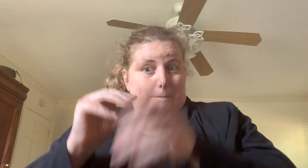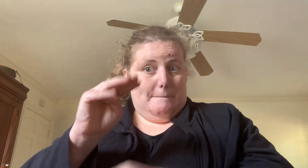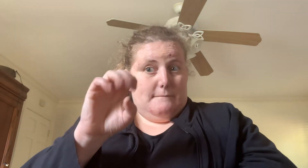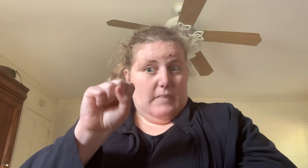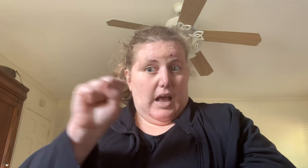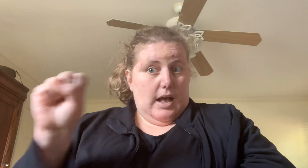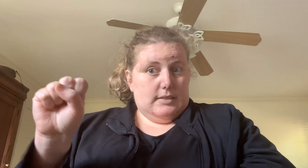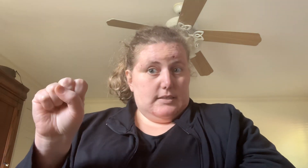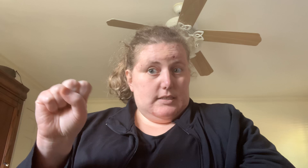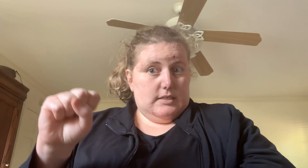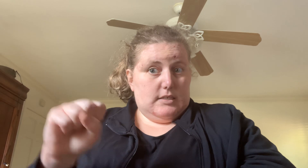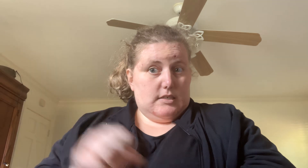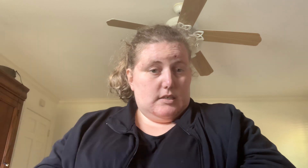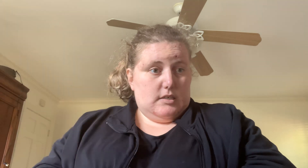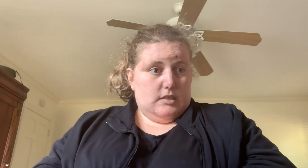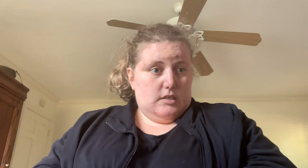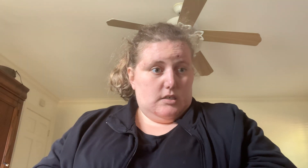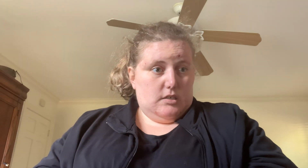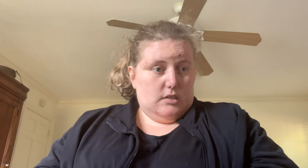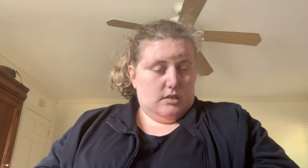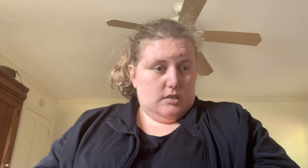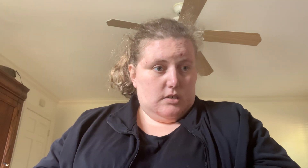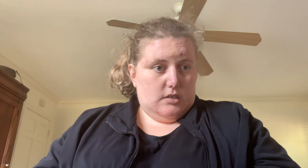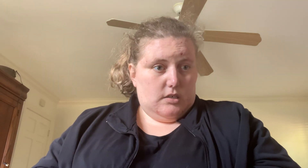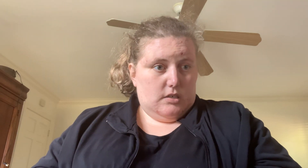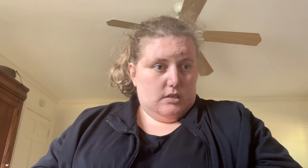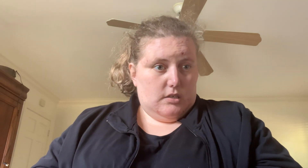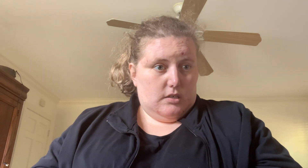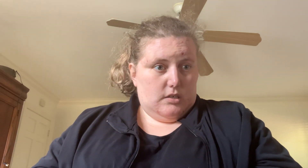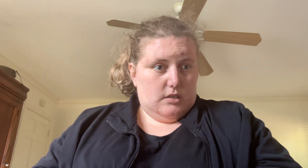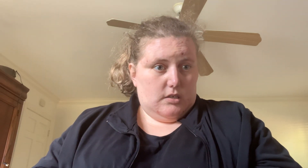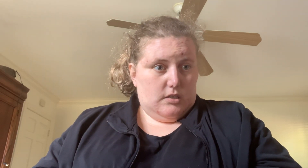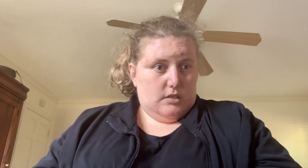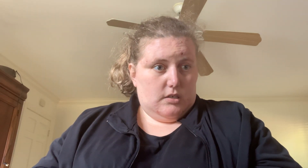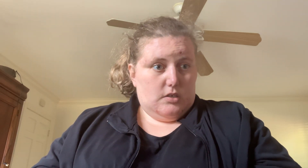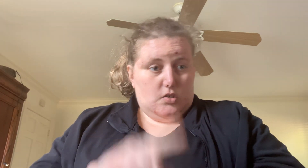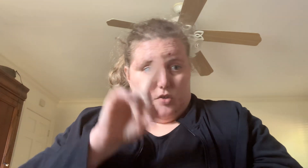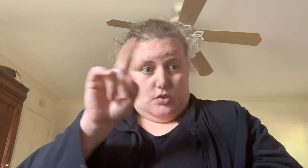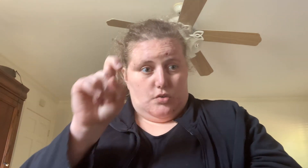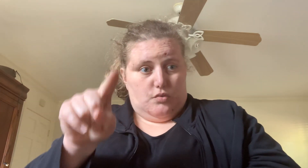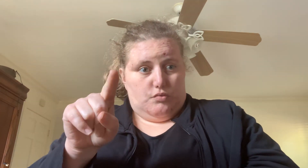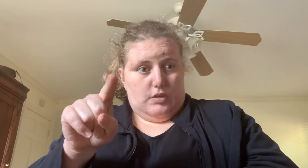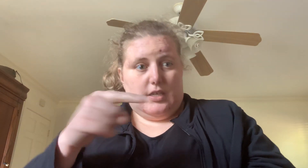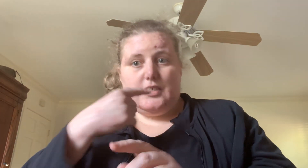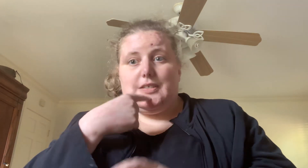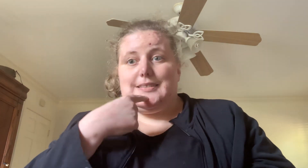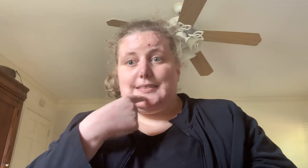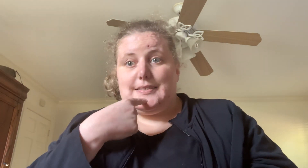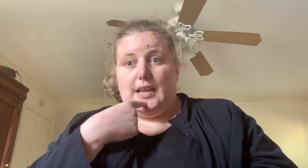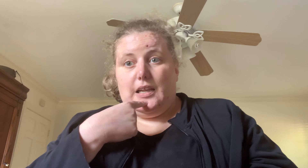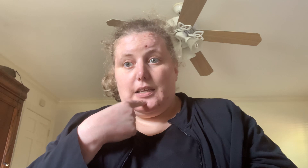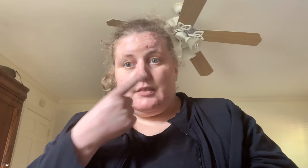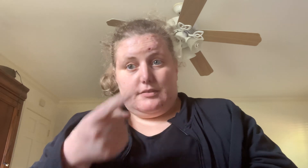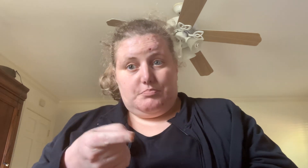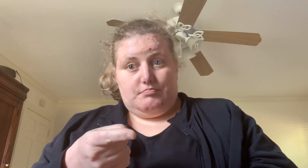3.67 moles of HCl react. So then that question is basically saying, if